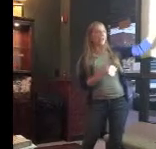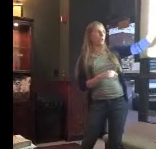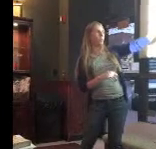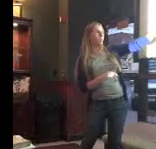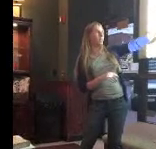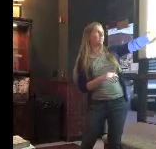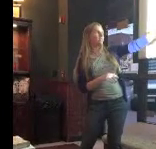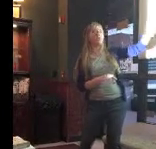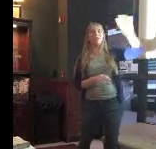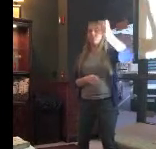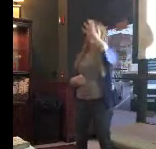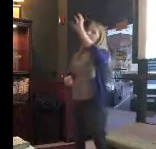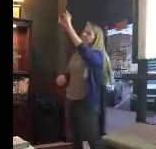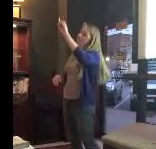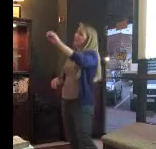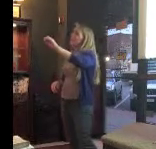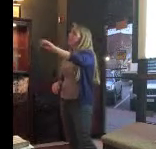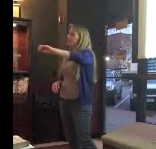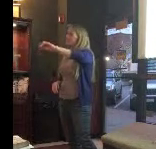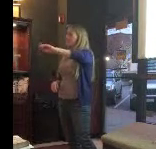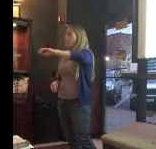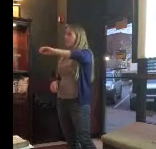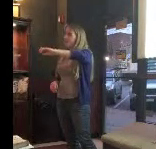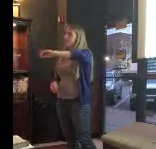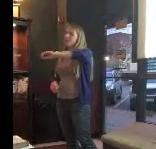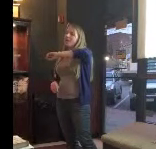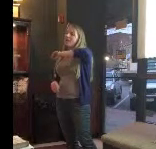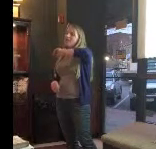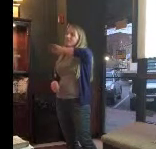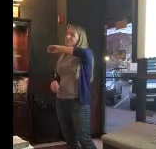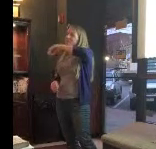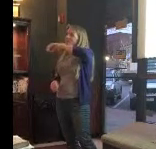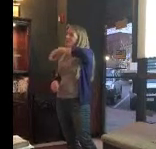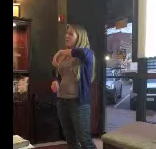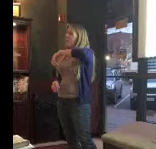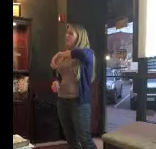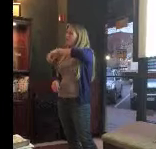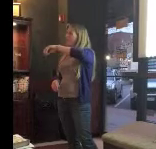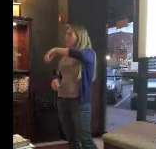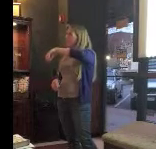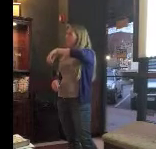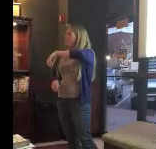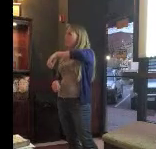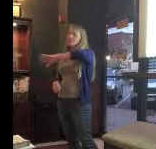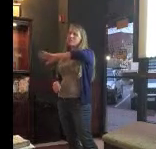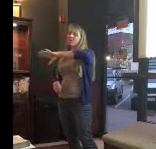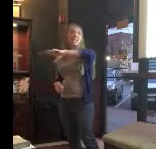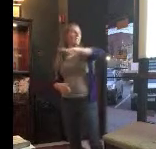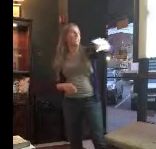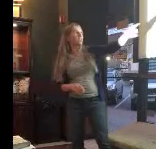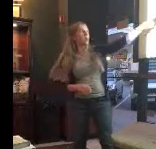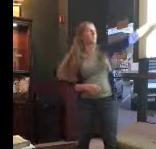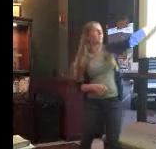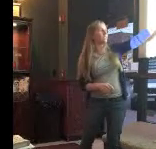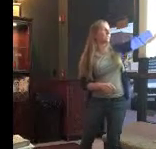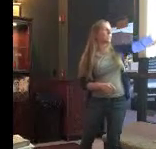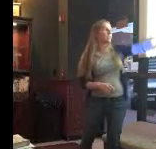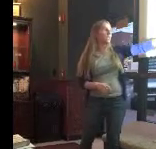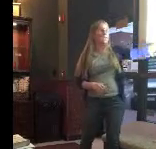exactly what it turned out to be here, but you can put that number in place of the 1s. And then to fix the problem with the logarithms, you still can't take the log of these zeros, is